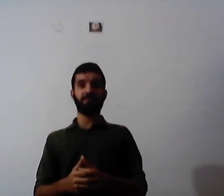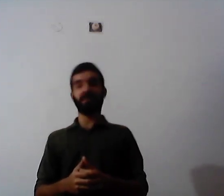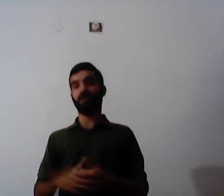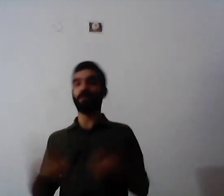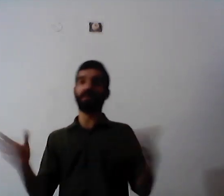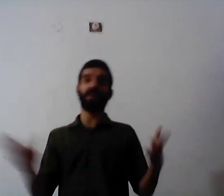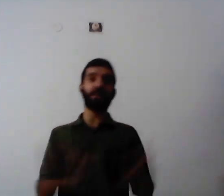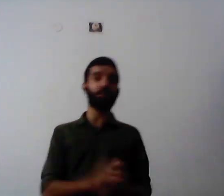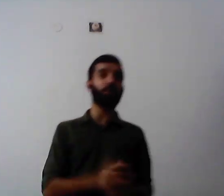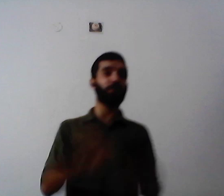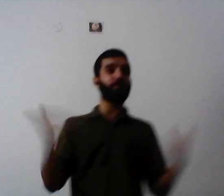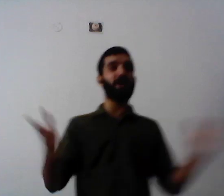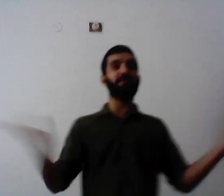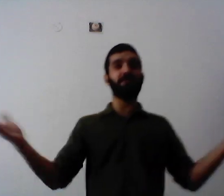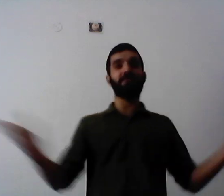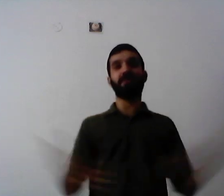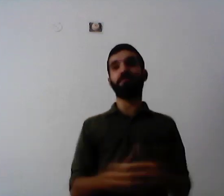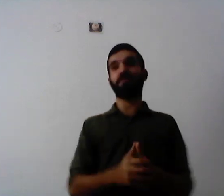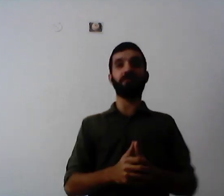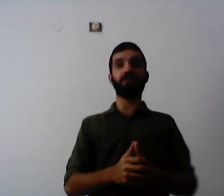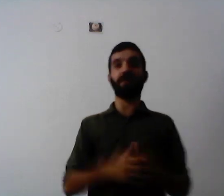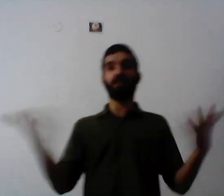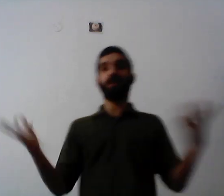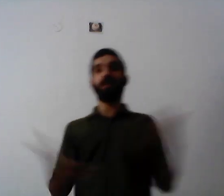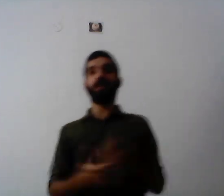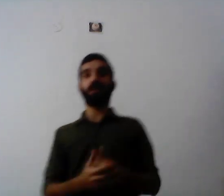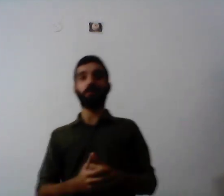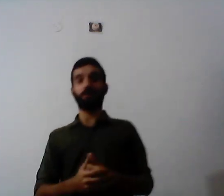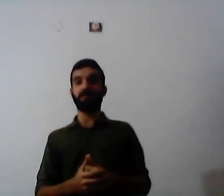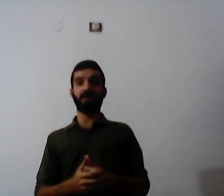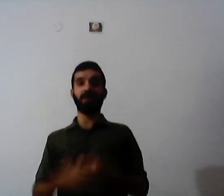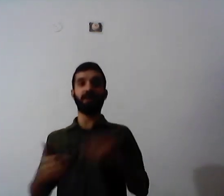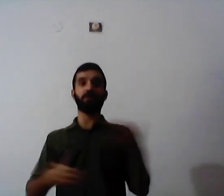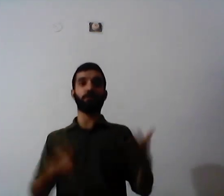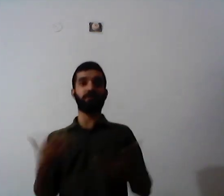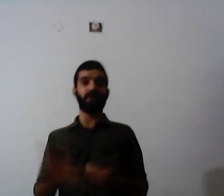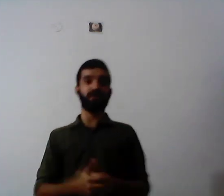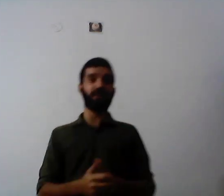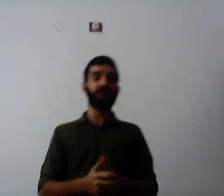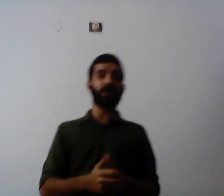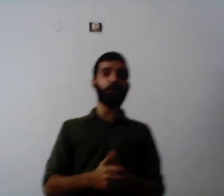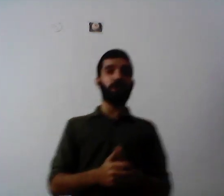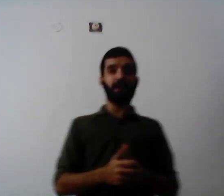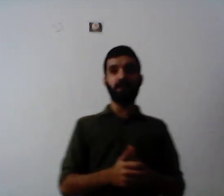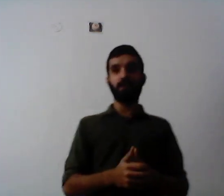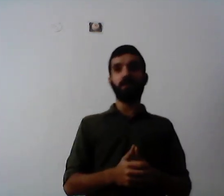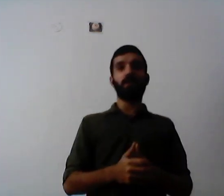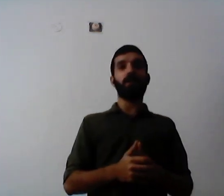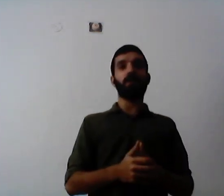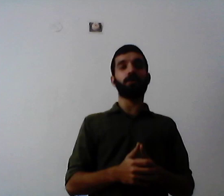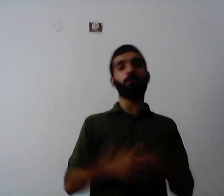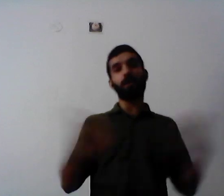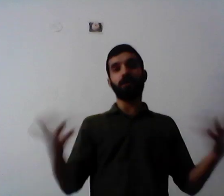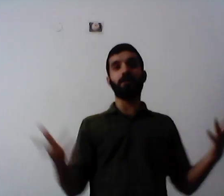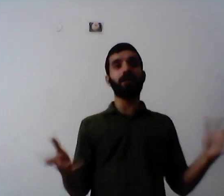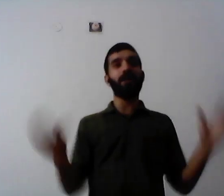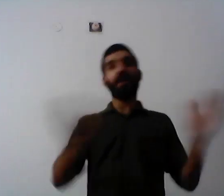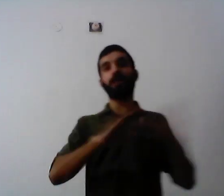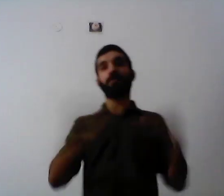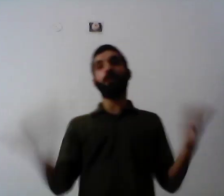Okay, like all of you have different favorite ones, right? Like soft drinks, right? That you like. So whatever, anyway, all